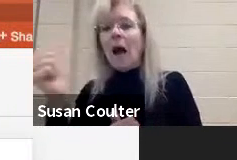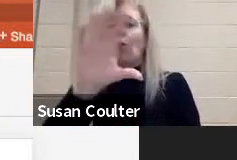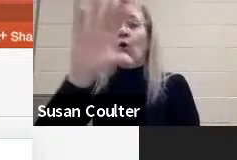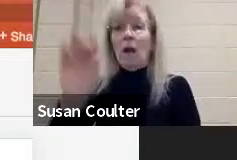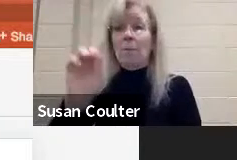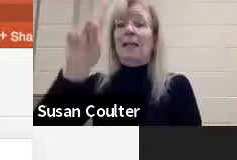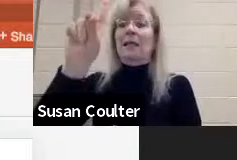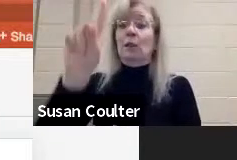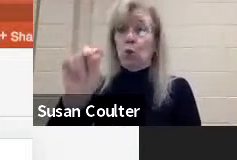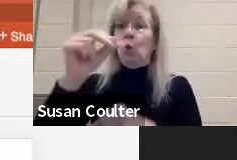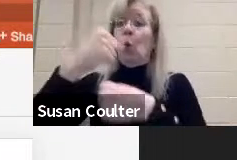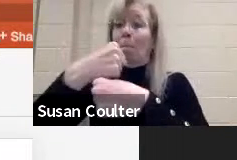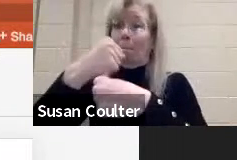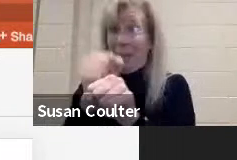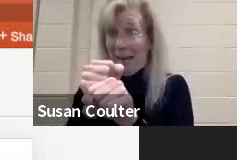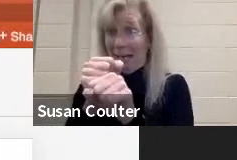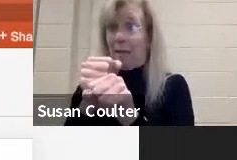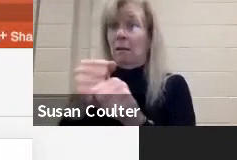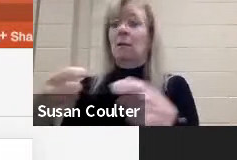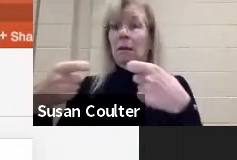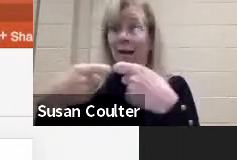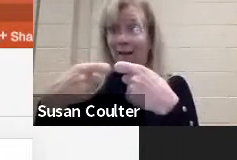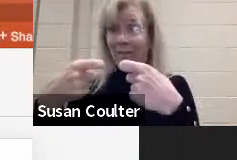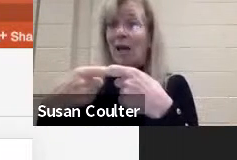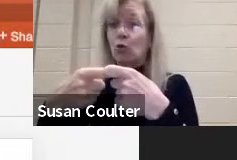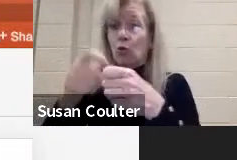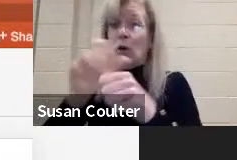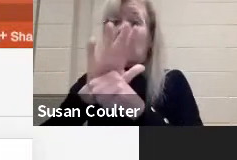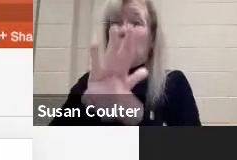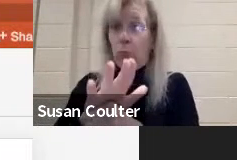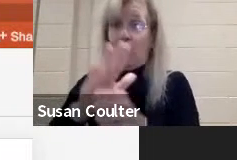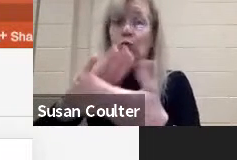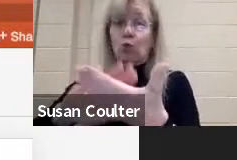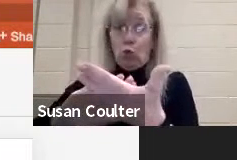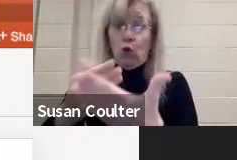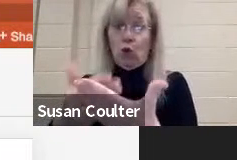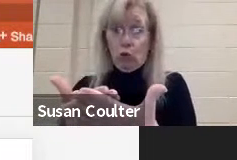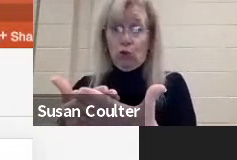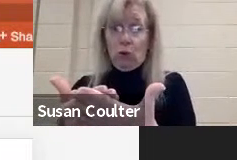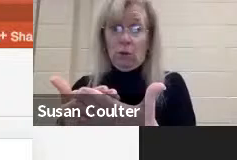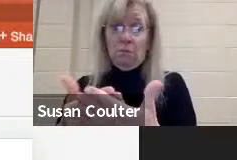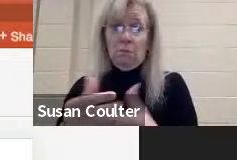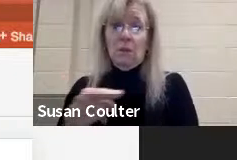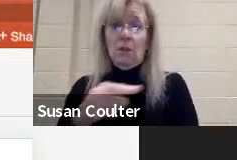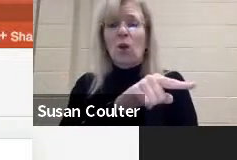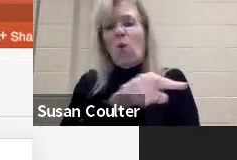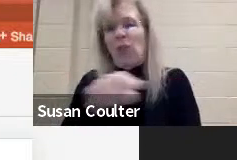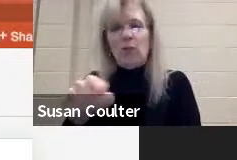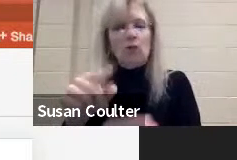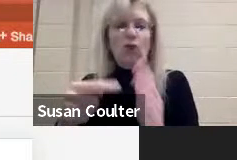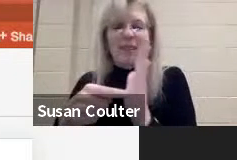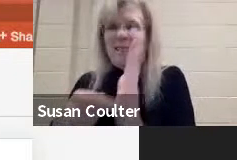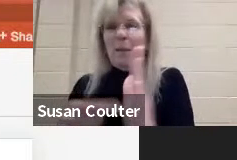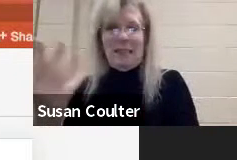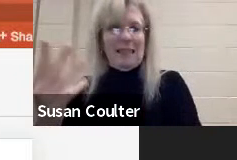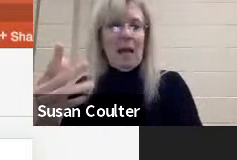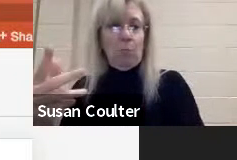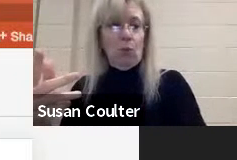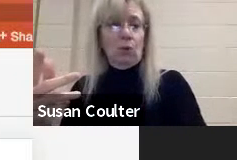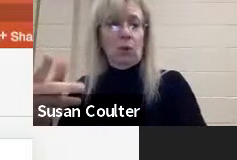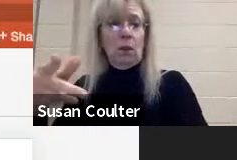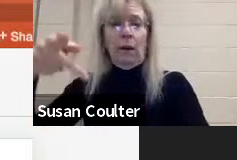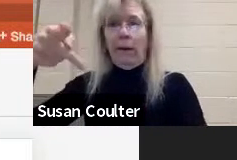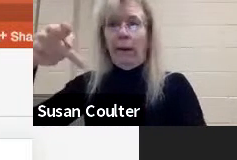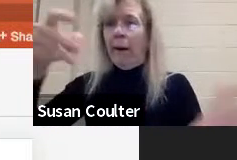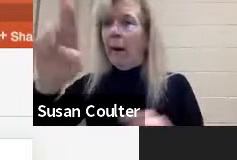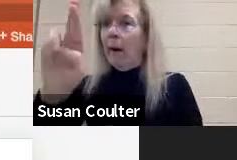because other companies do make electric pressure cookers. So these are just some